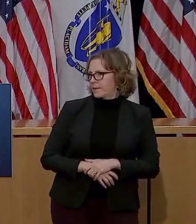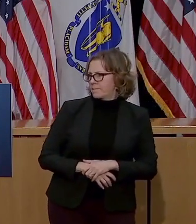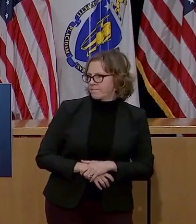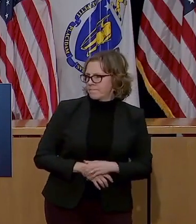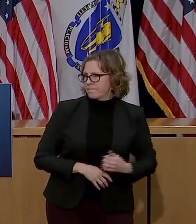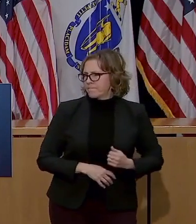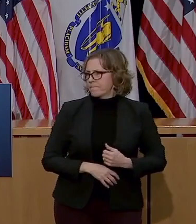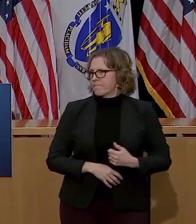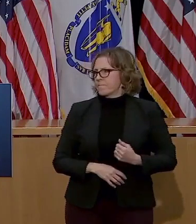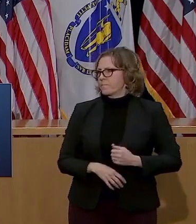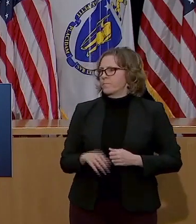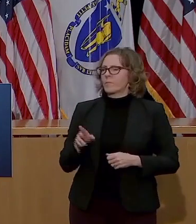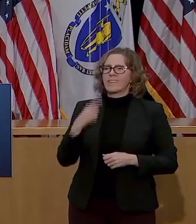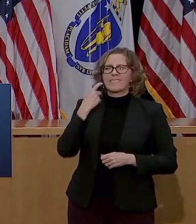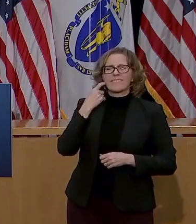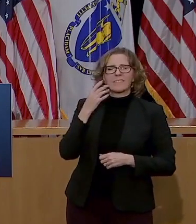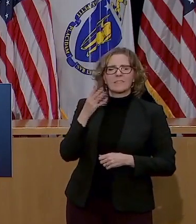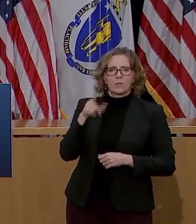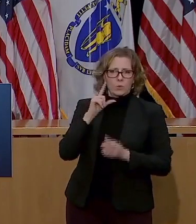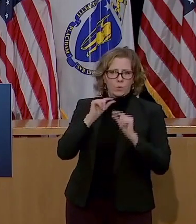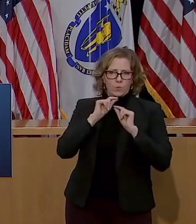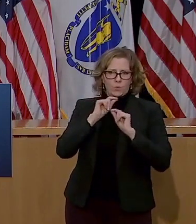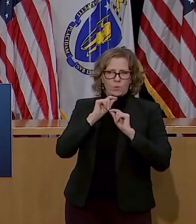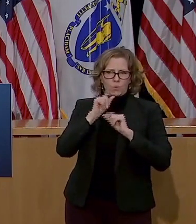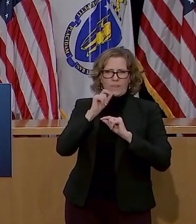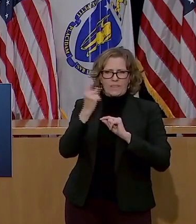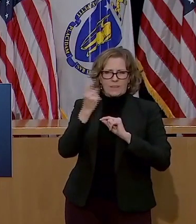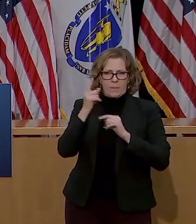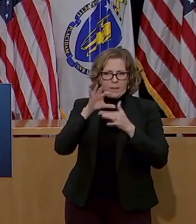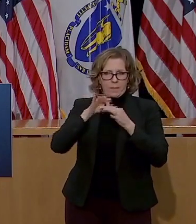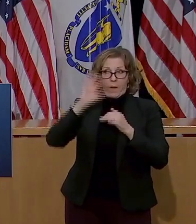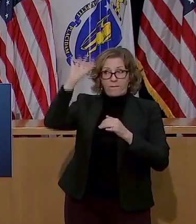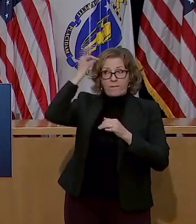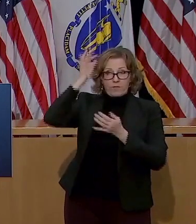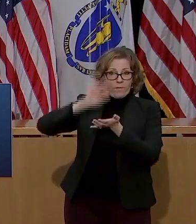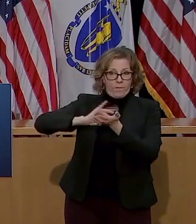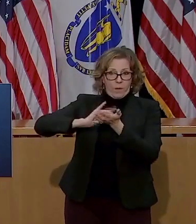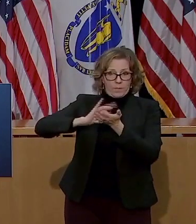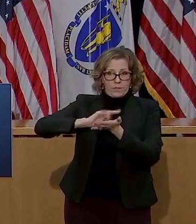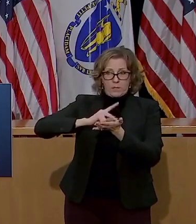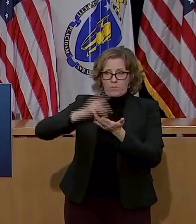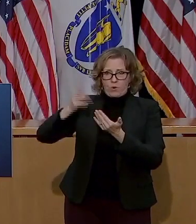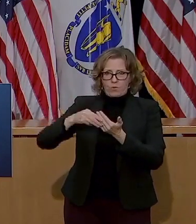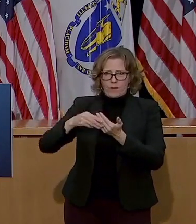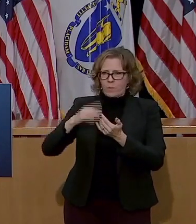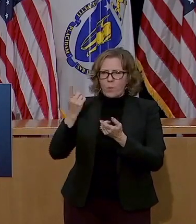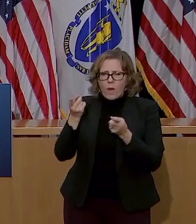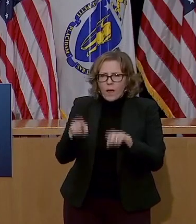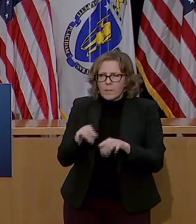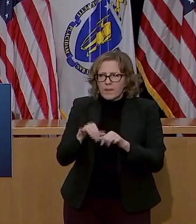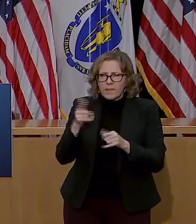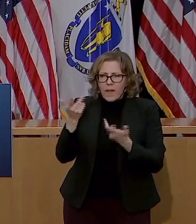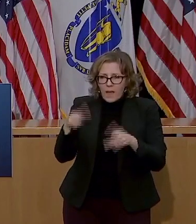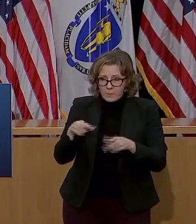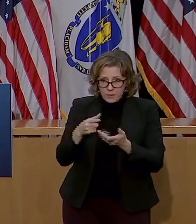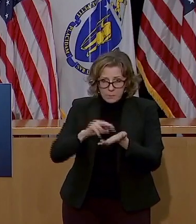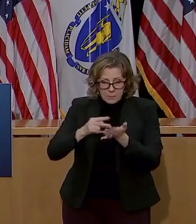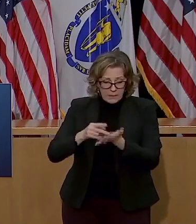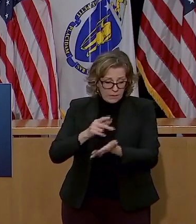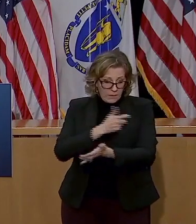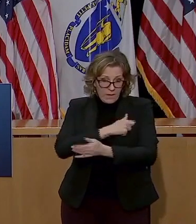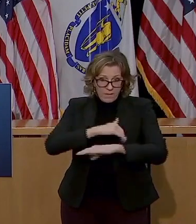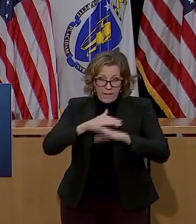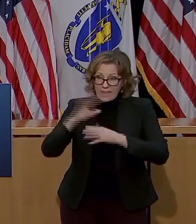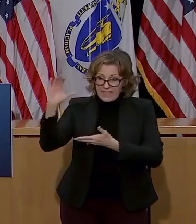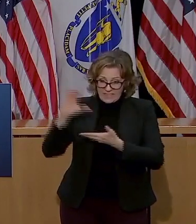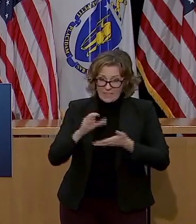about, specifically with the federal pharmacy program. What was the issue there? Was some stuff kind of lagging, or just kind of sitting there and not getting into?